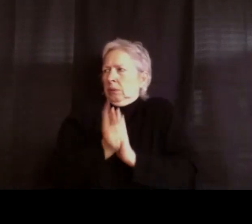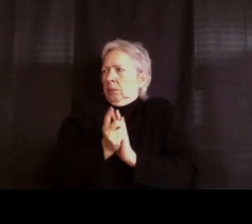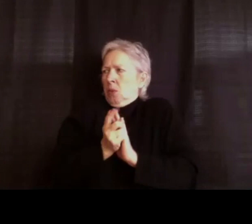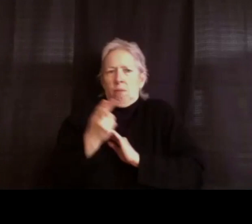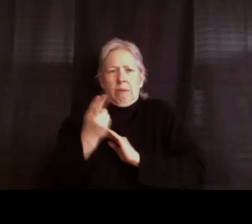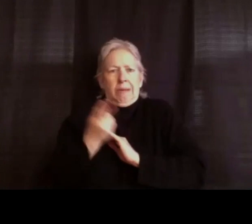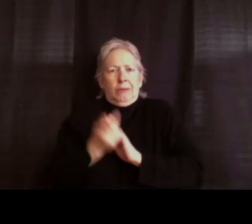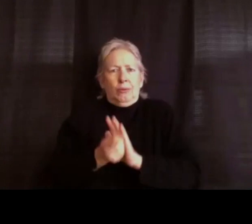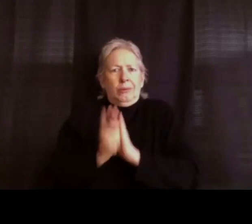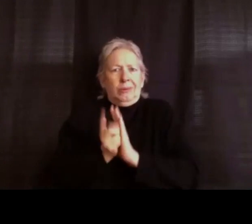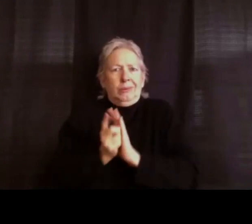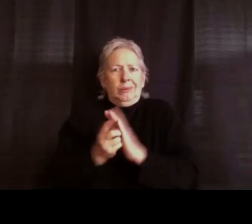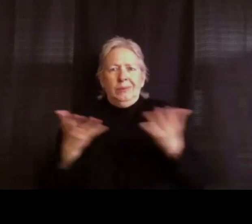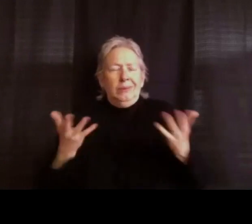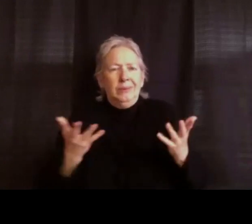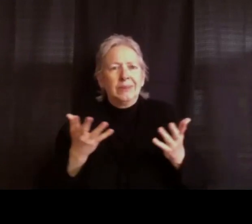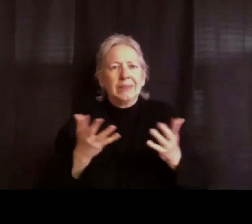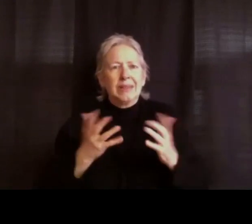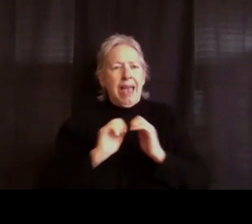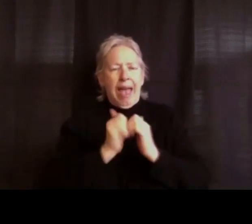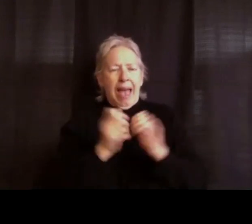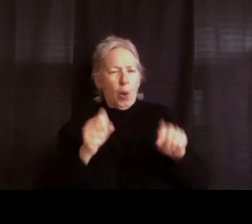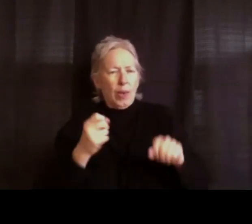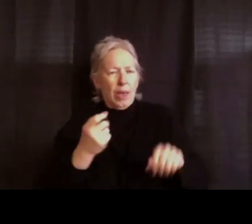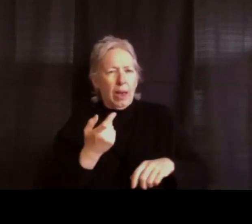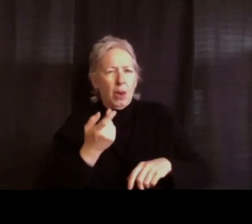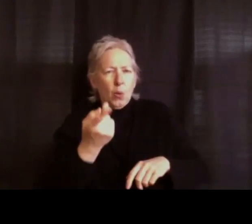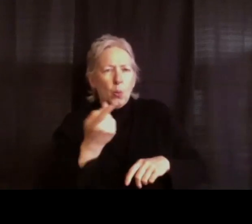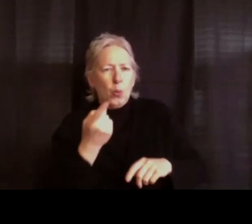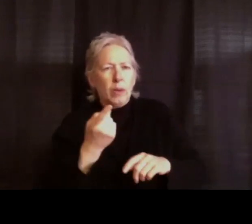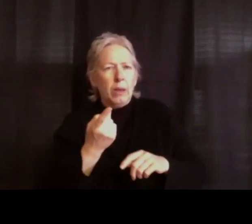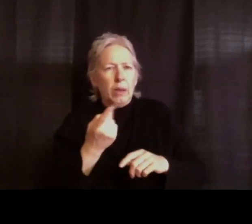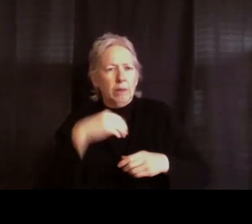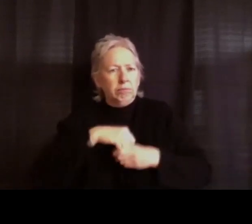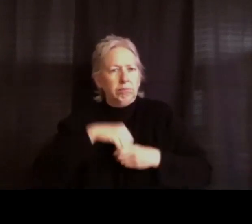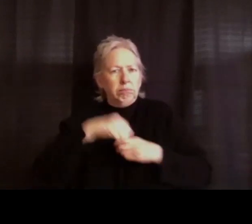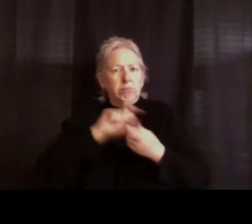How might you and I be changed?